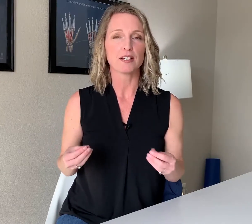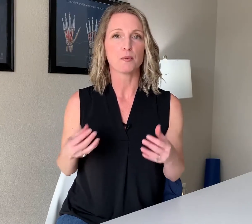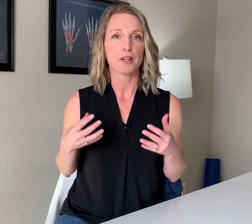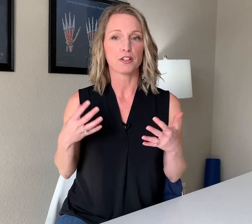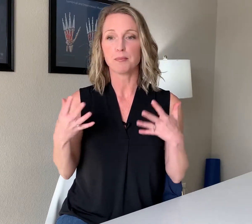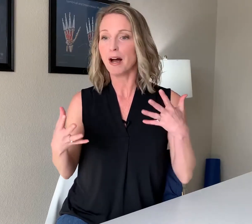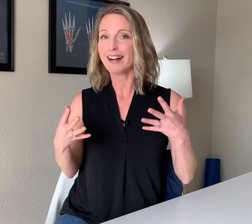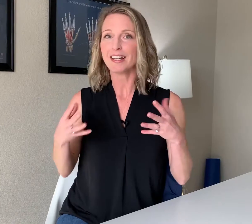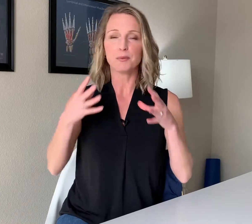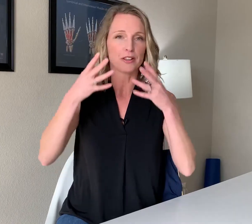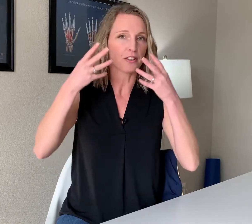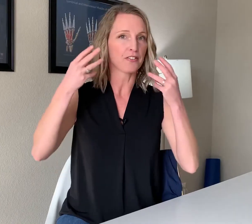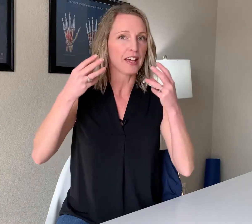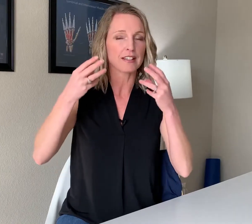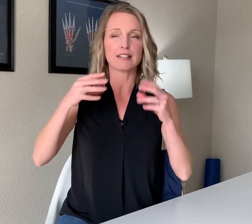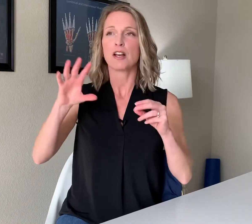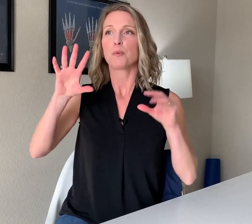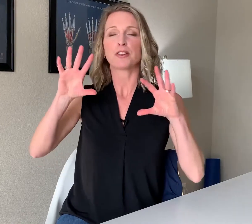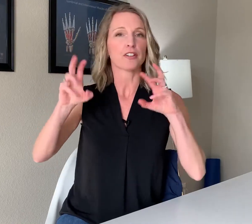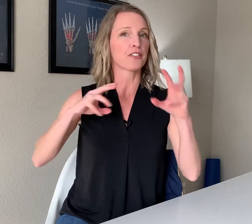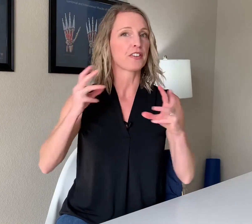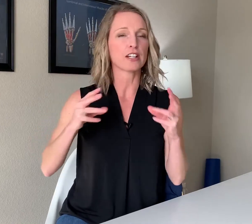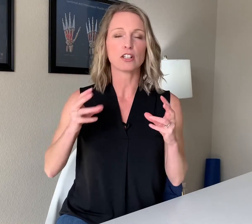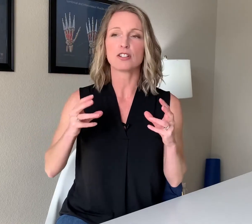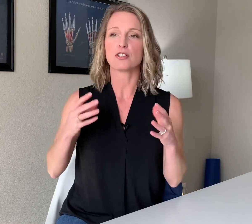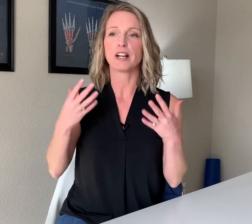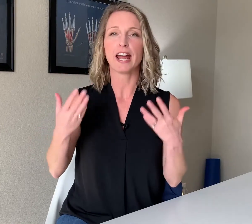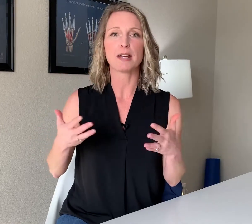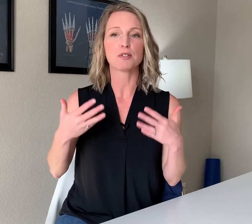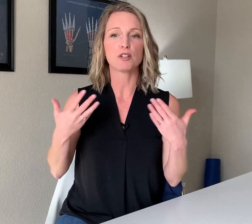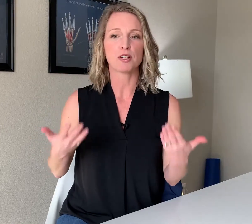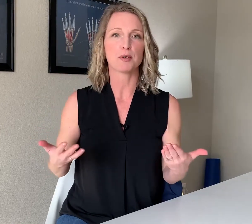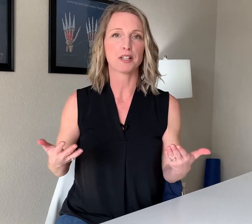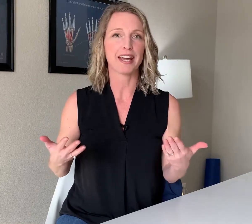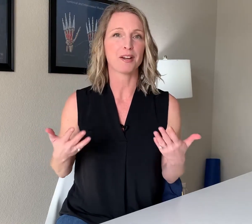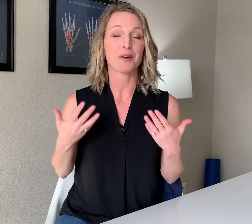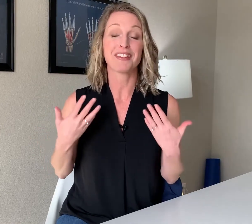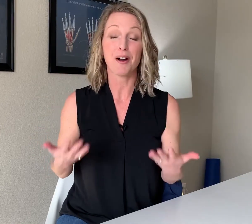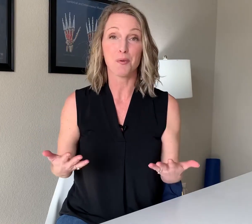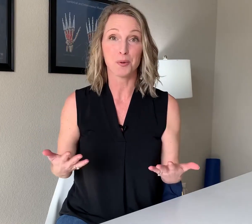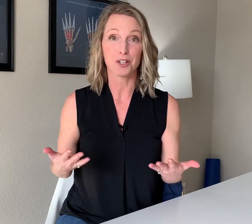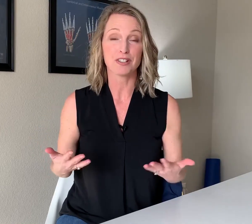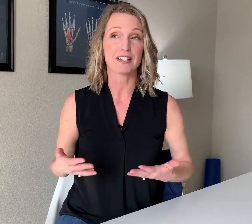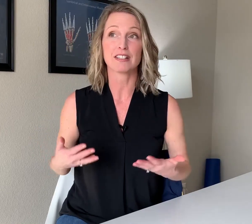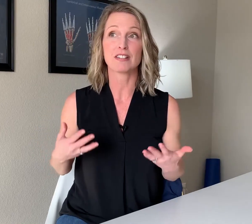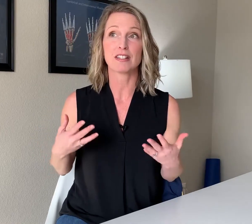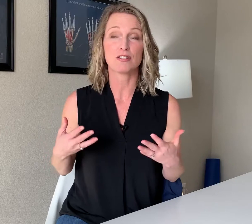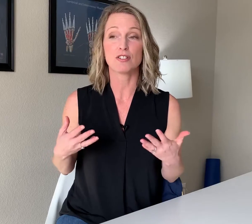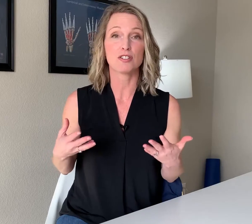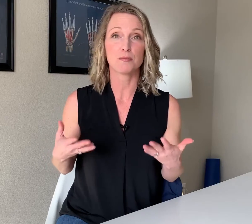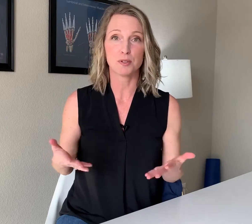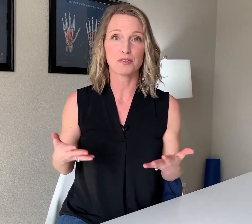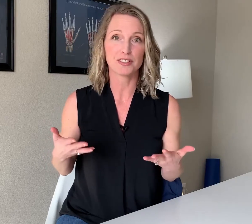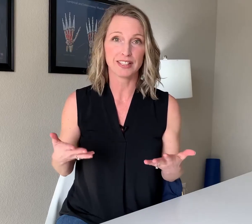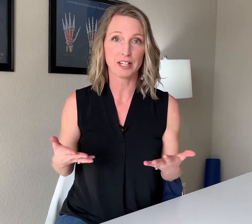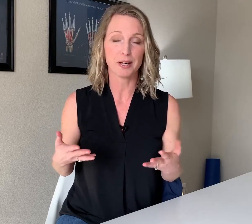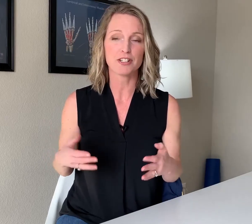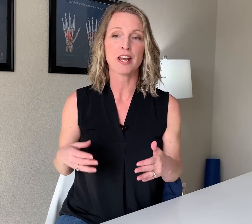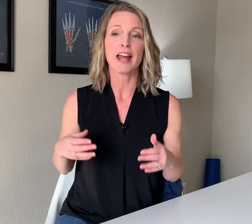with your body, with your face, with your fingers. You're able to communicate without words, and it's just a beautiful language. And